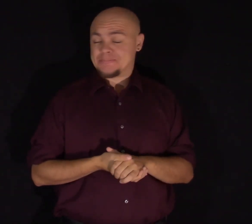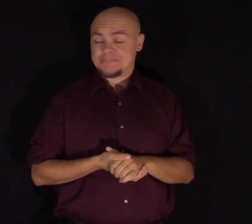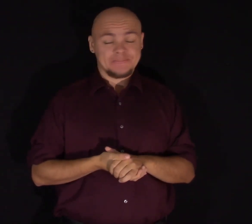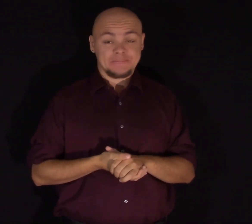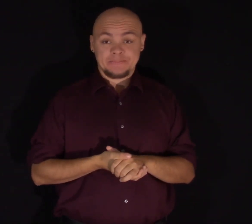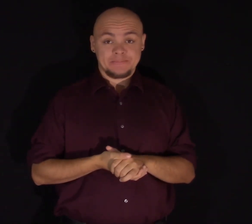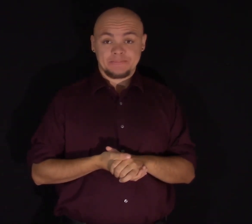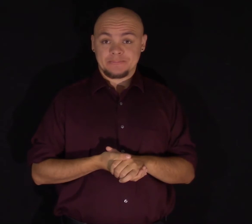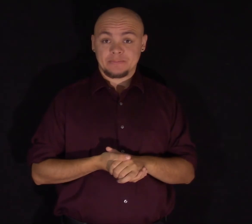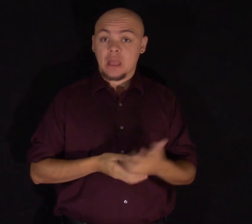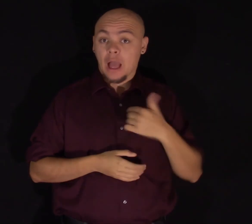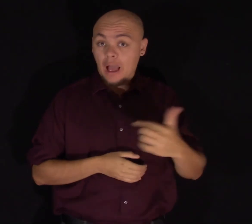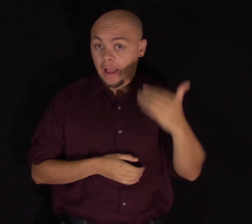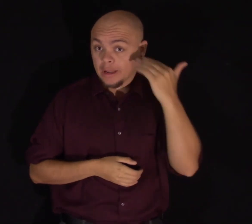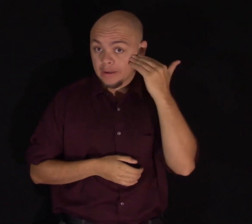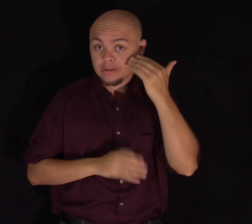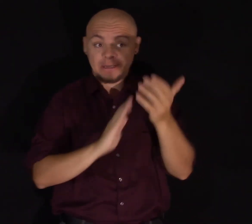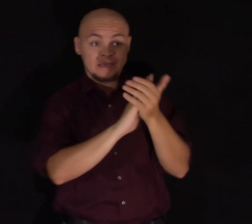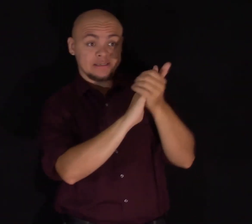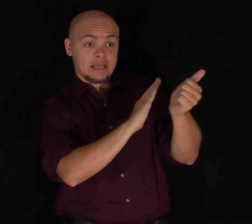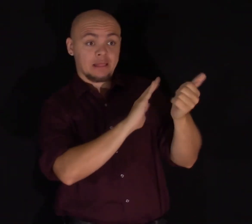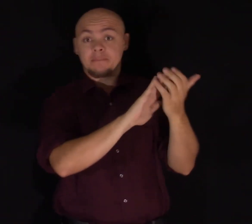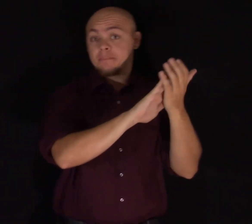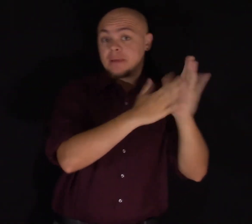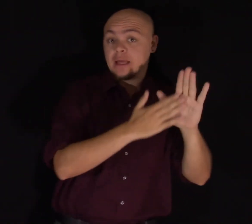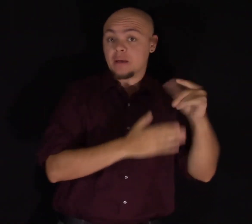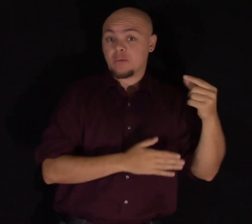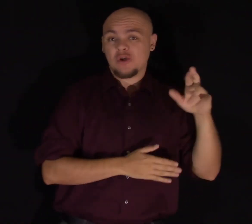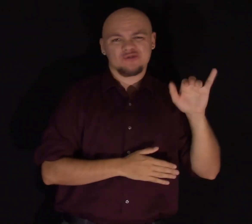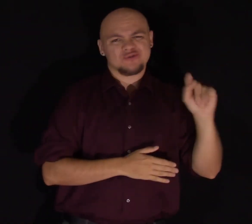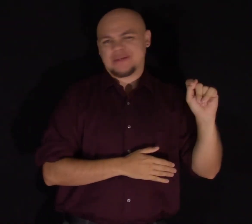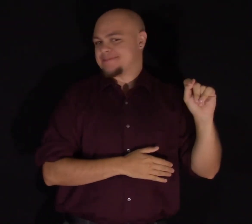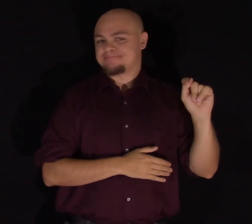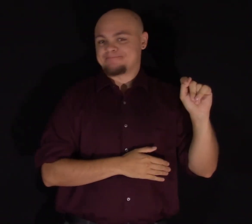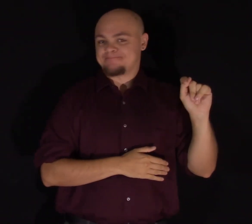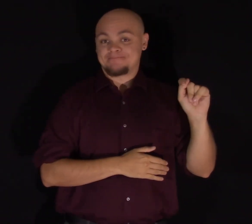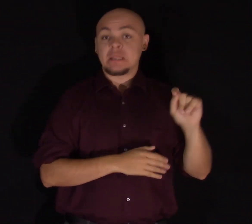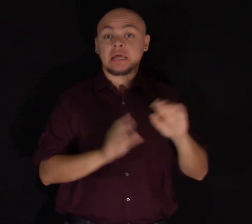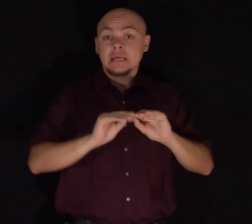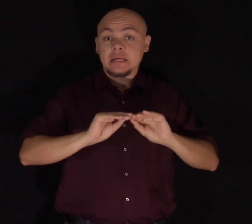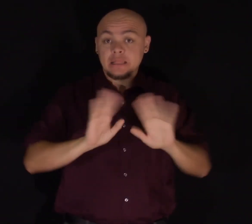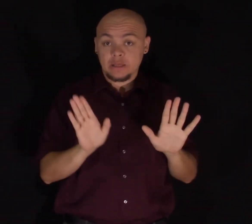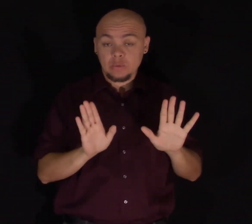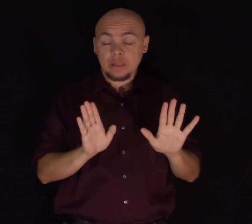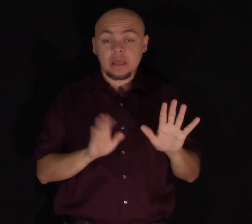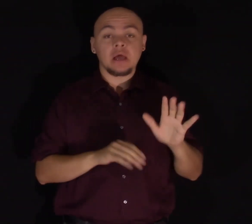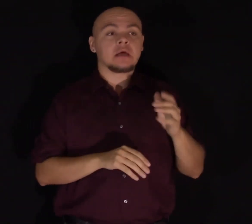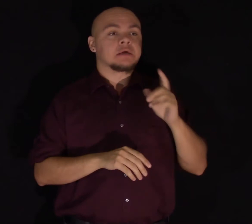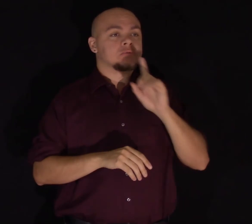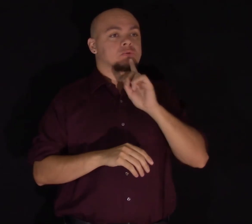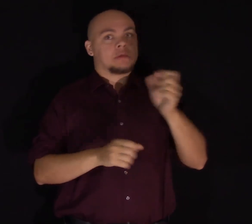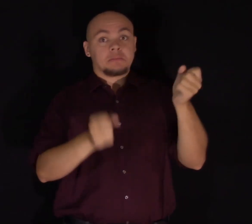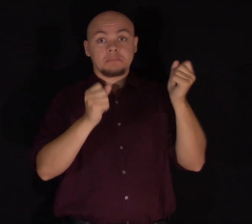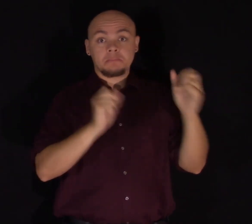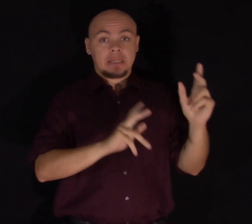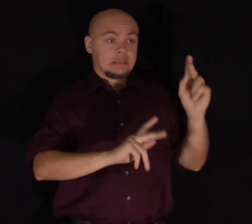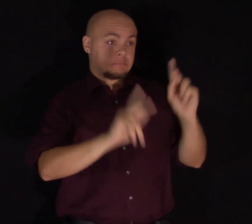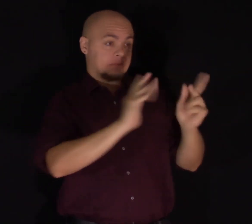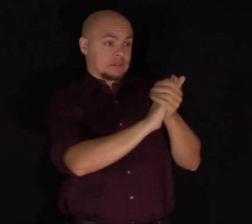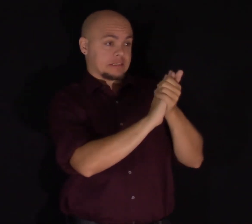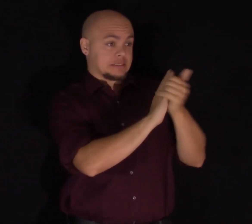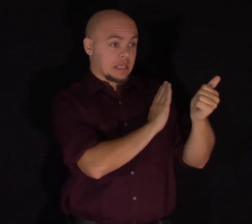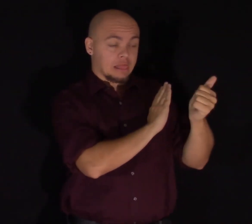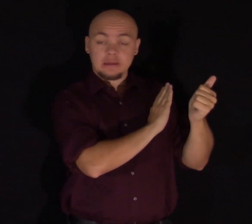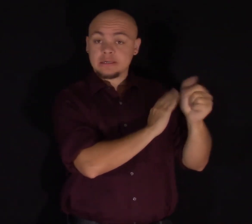What I do know is that talent doesn't make you gritty. Our data show very clearly that there are many talented individuals